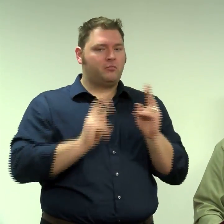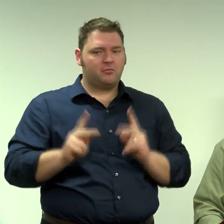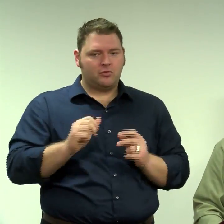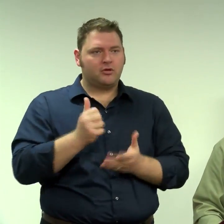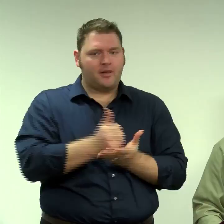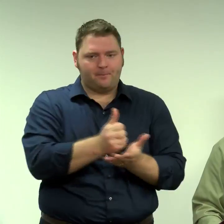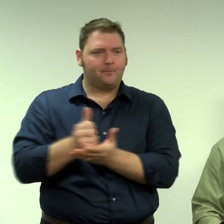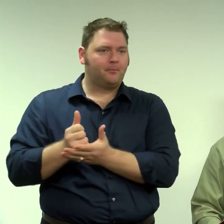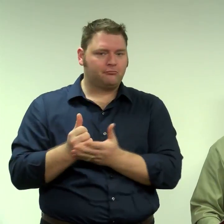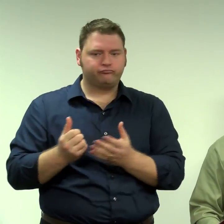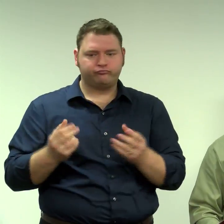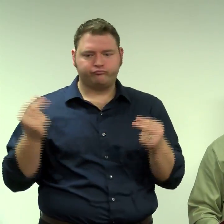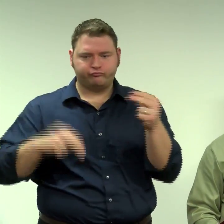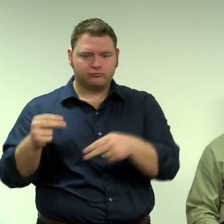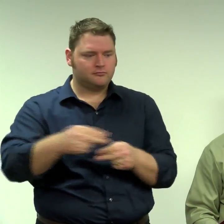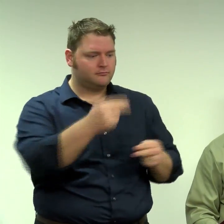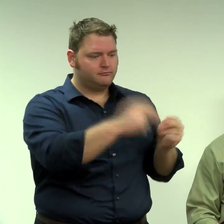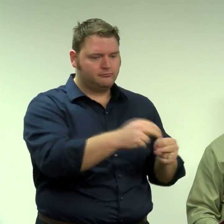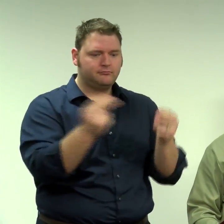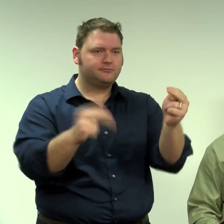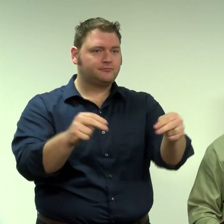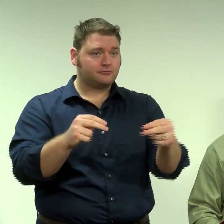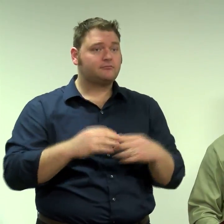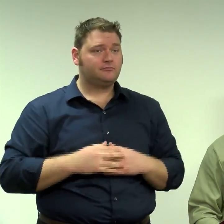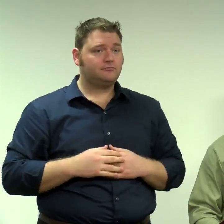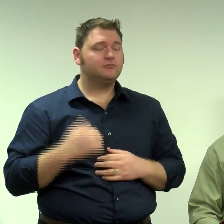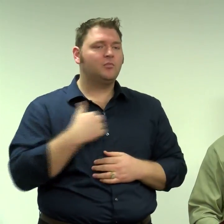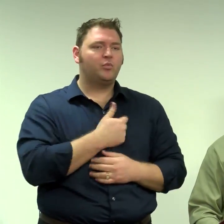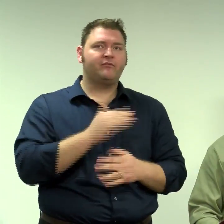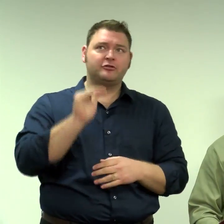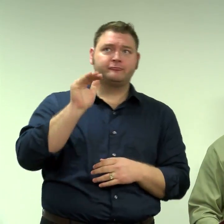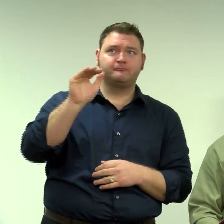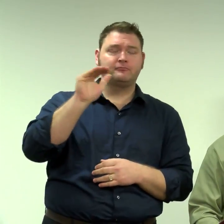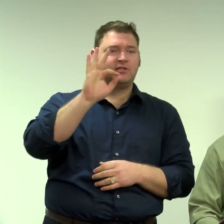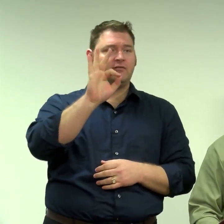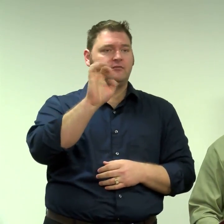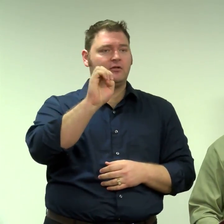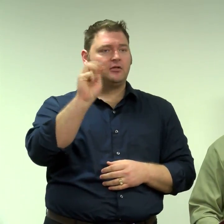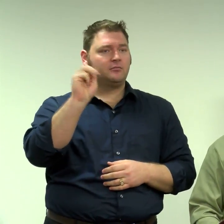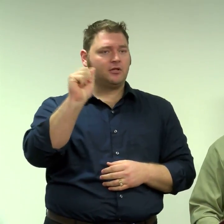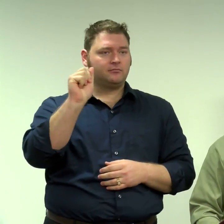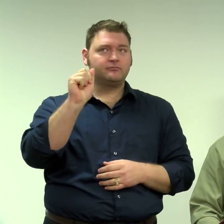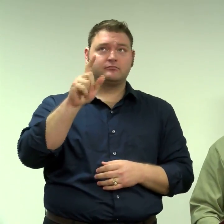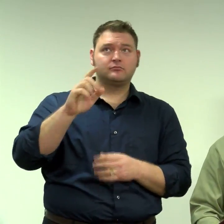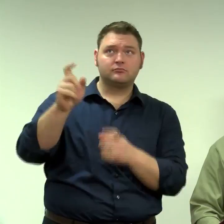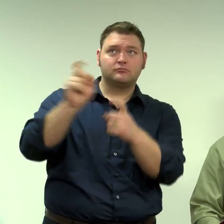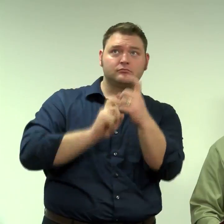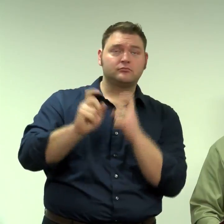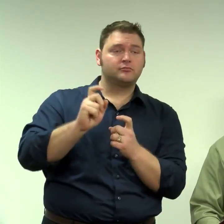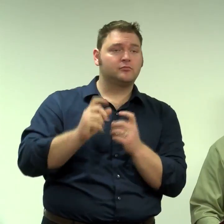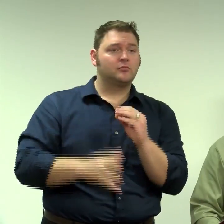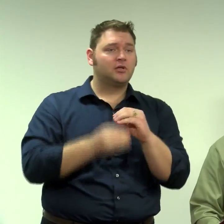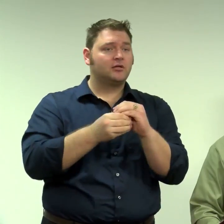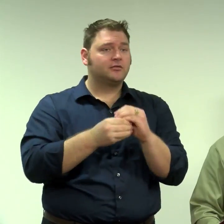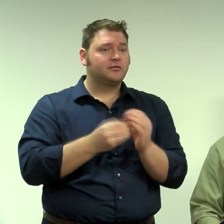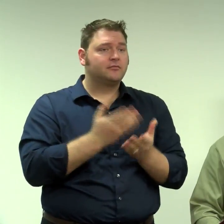to FEMA. We need additional assistance, and so we've asked them to provide supplies and